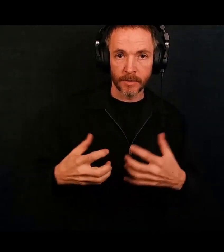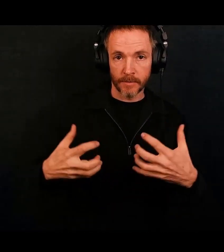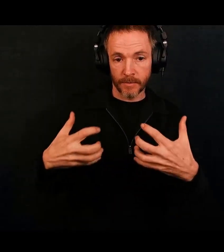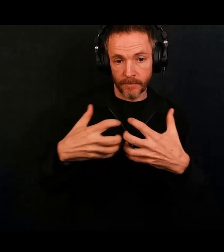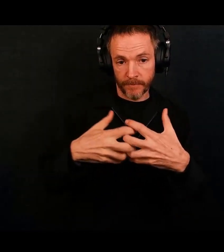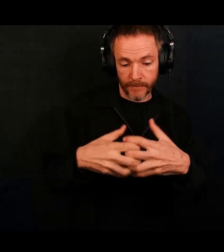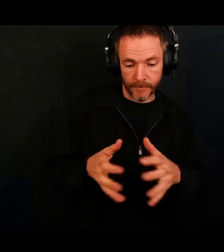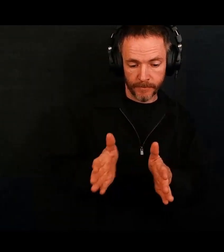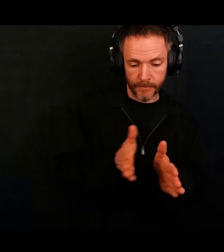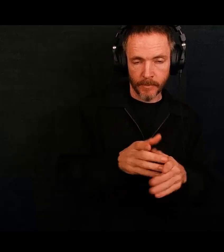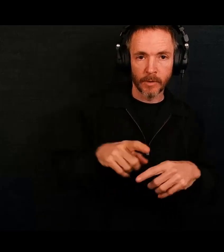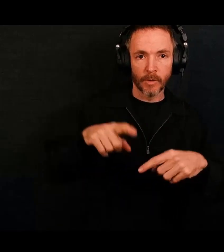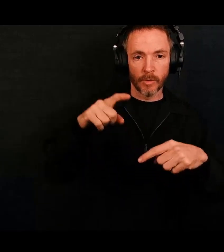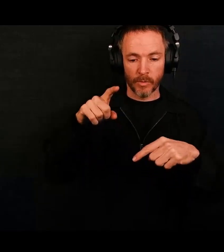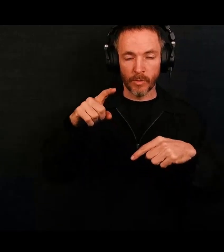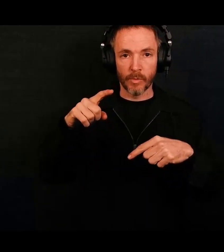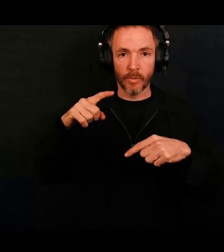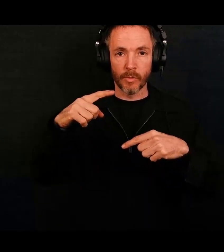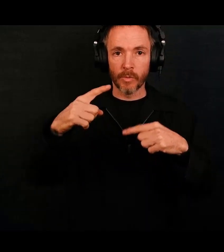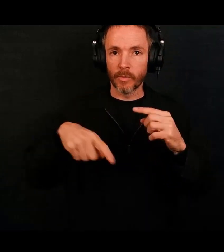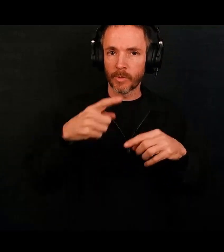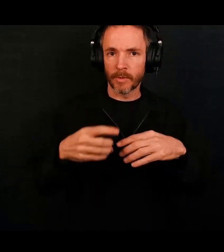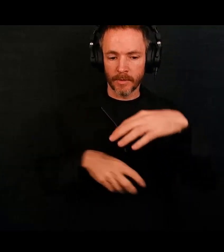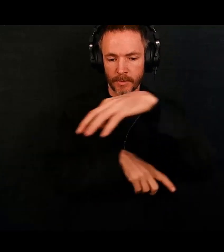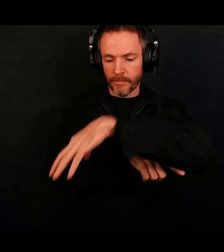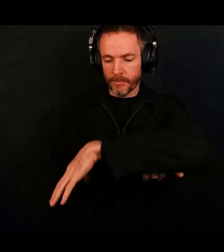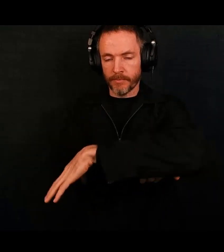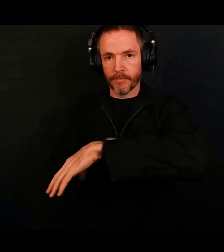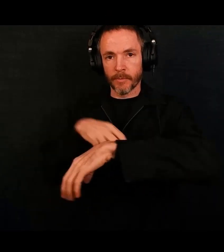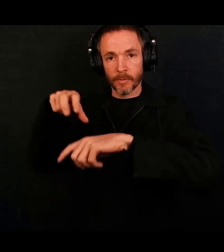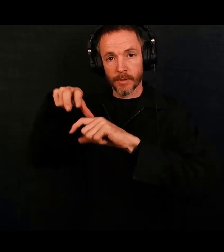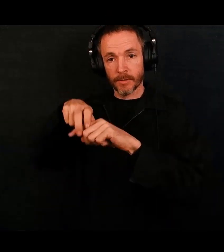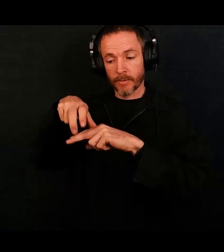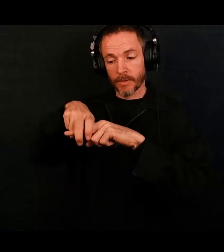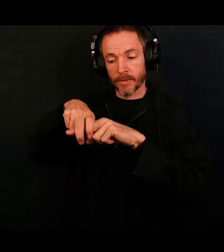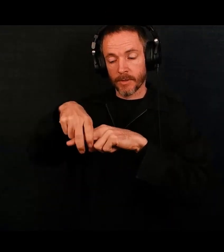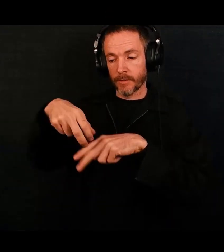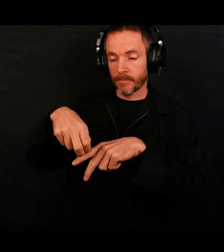and down, it can't clash with it. So